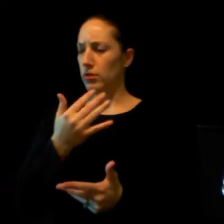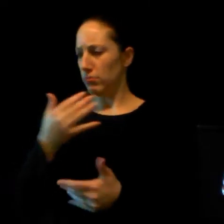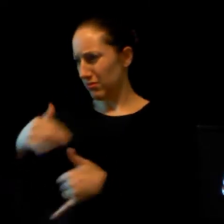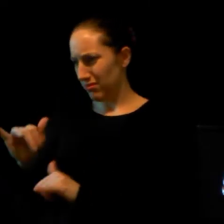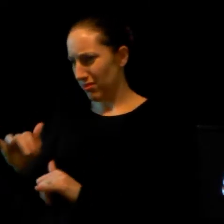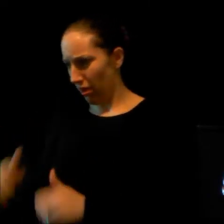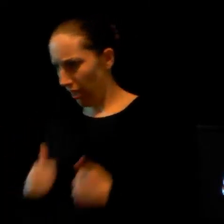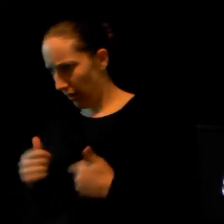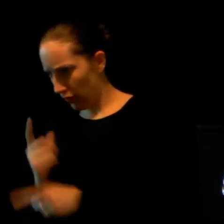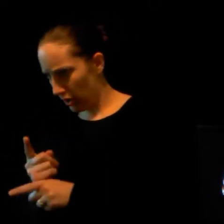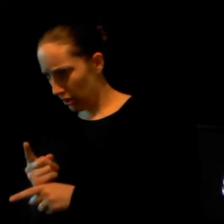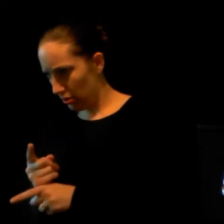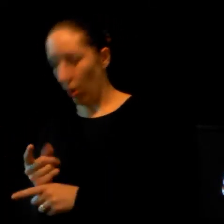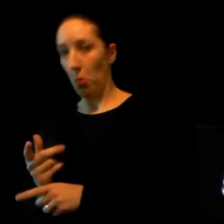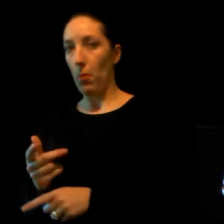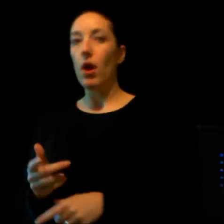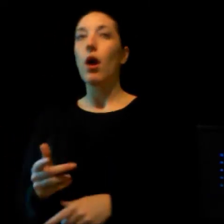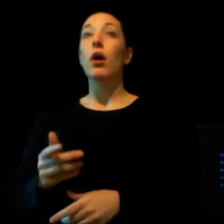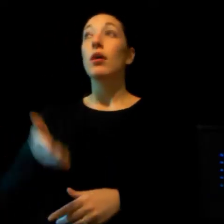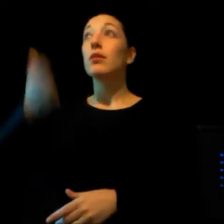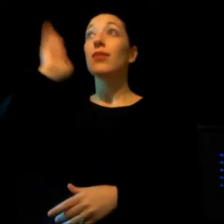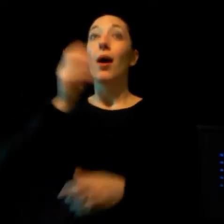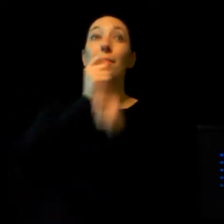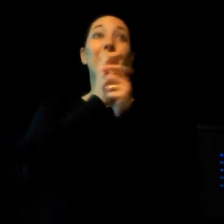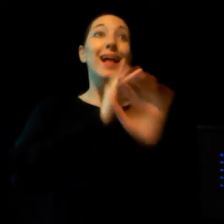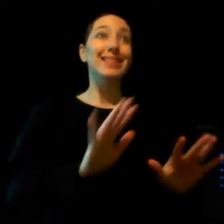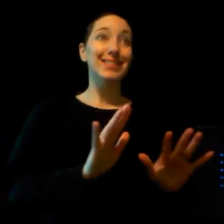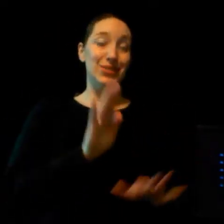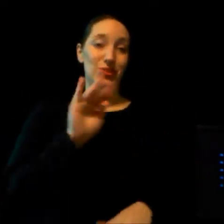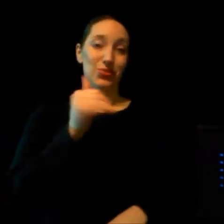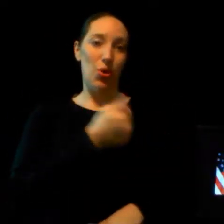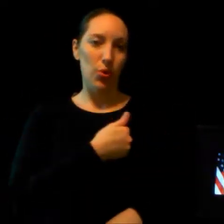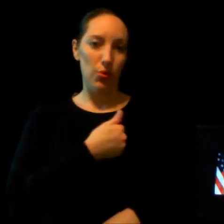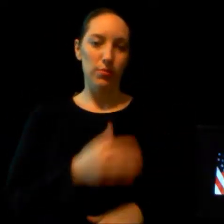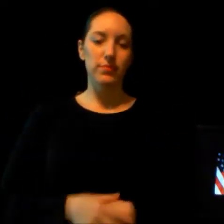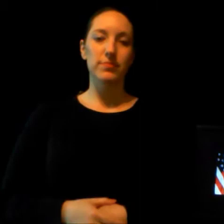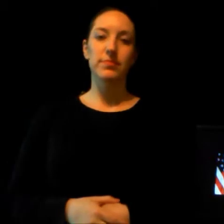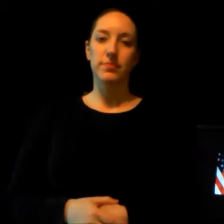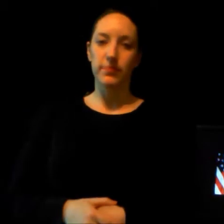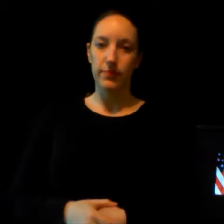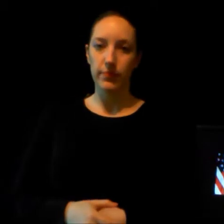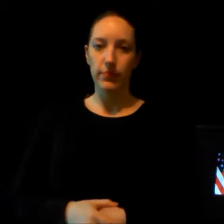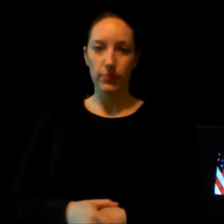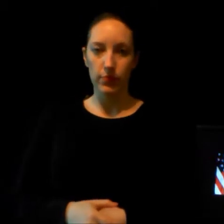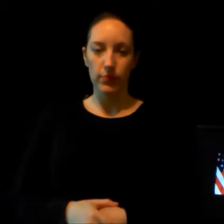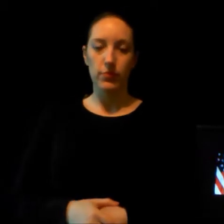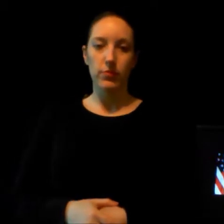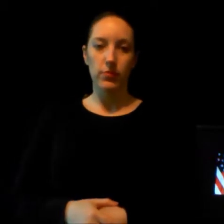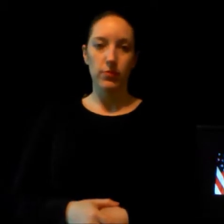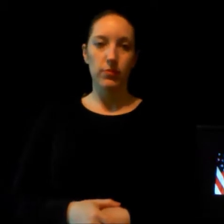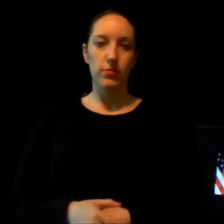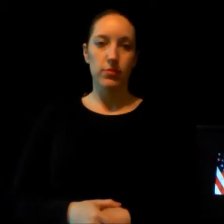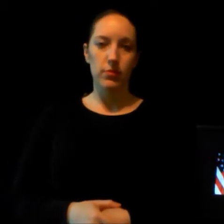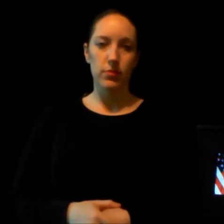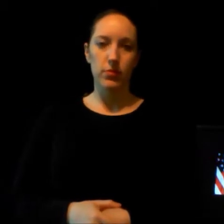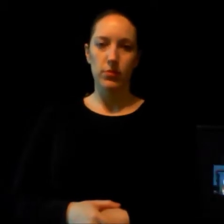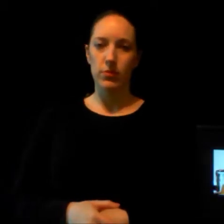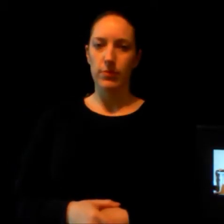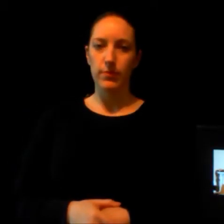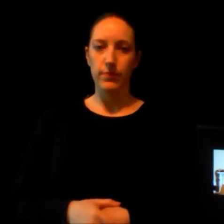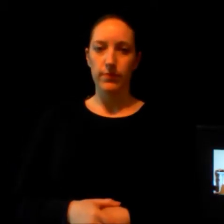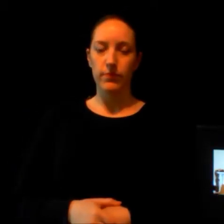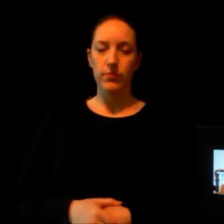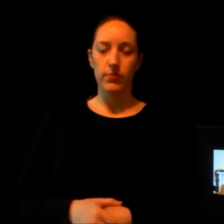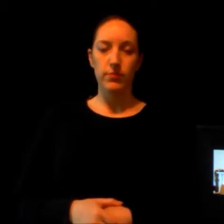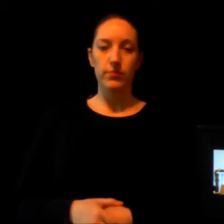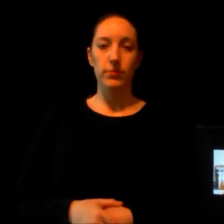I've never seen so many damn insurance commissioners. One to buy a 30-inch hedge clipper. My Lord, I'm not that old. Actually, I am.